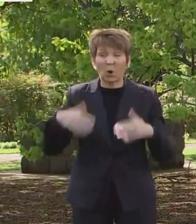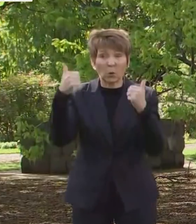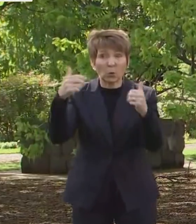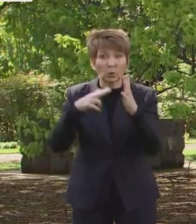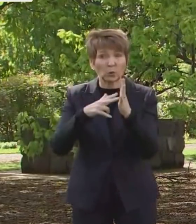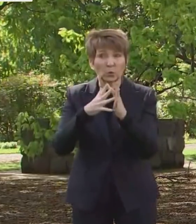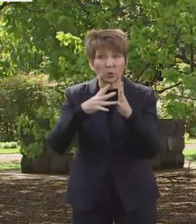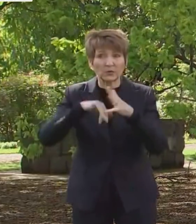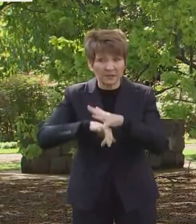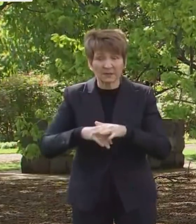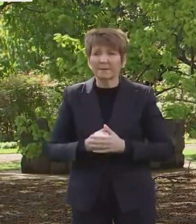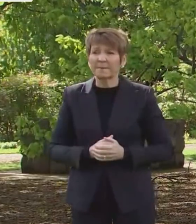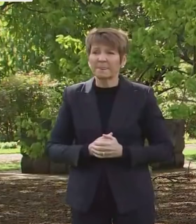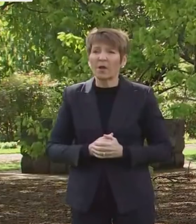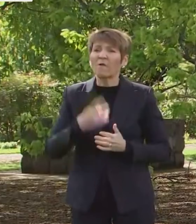testing, there were